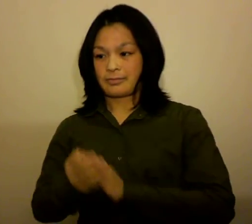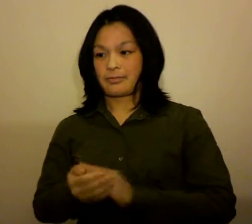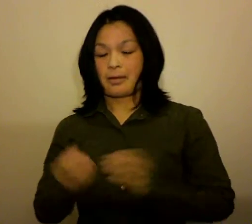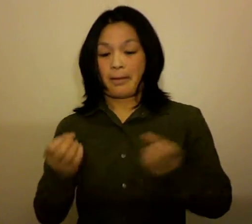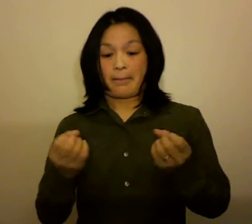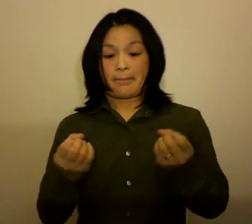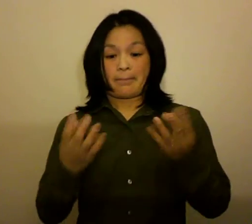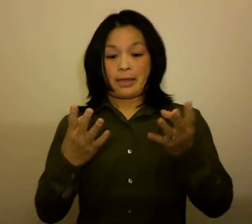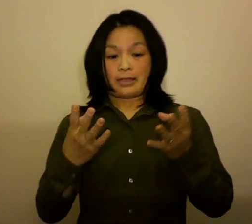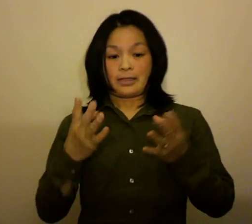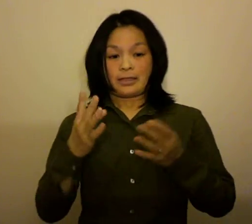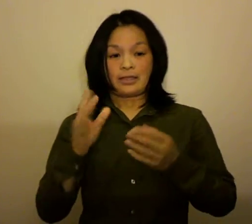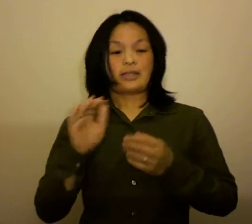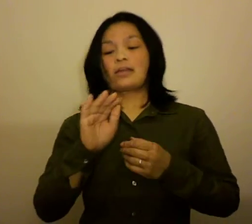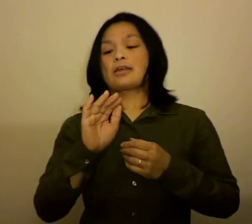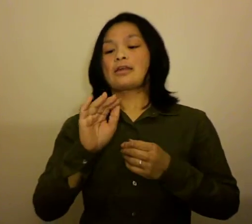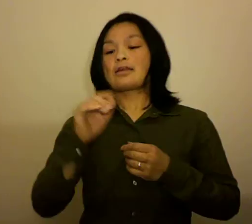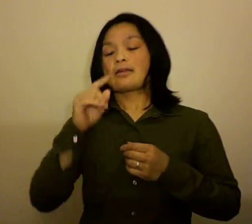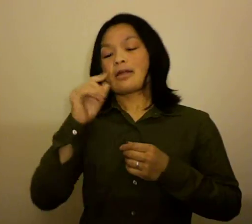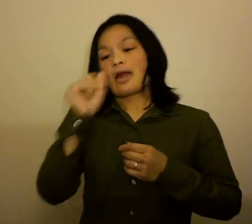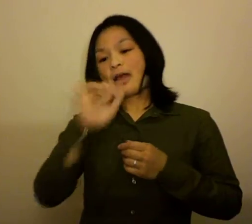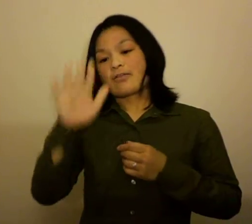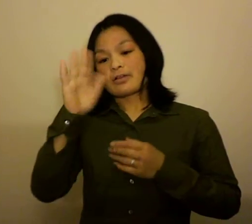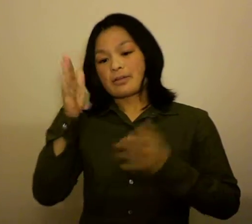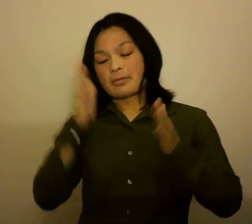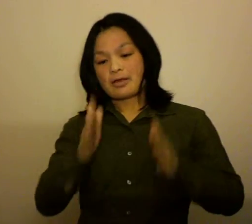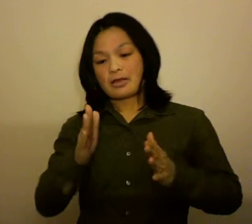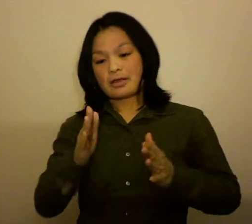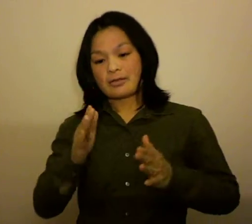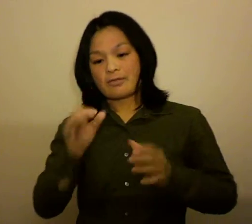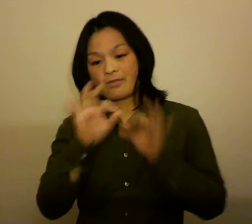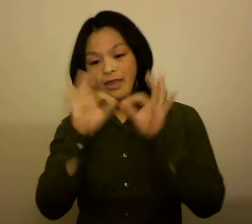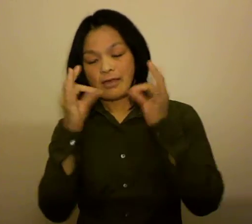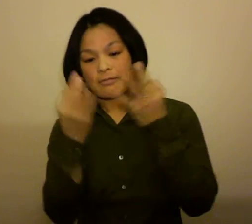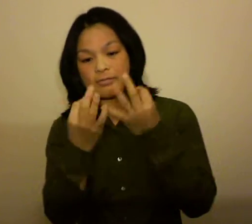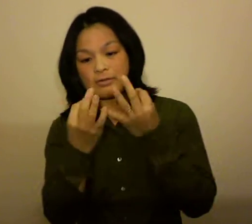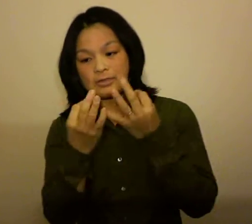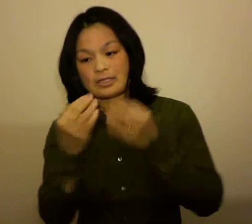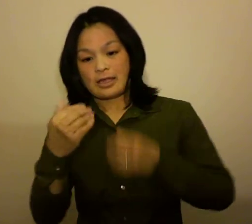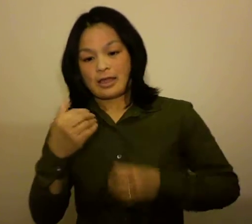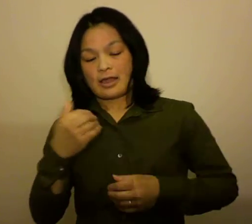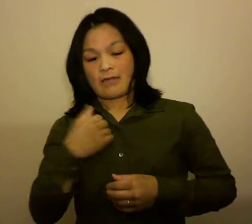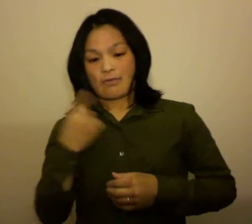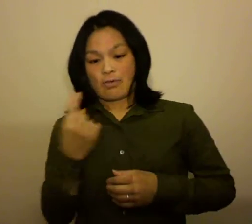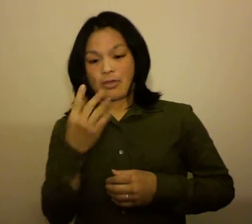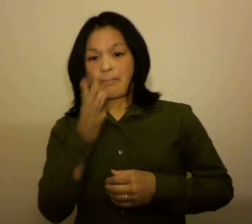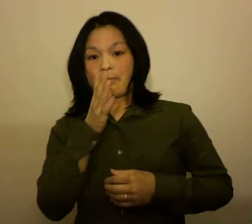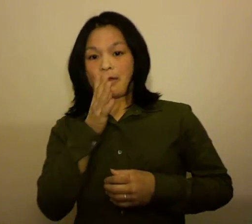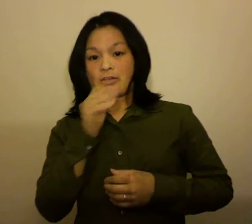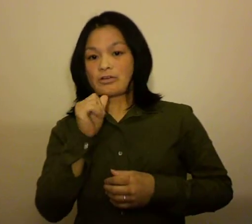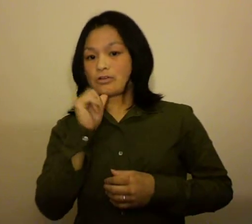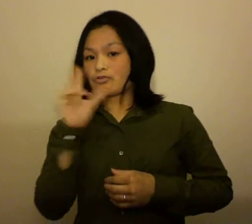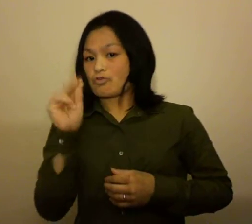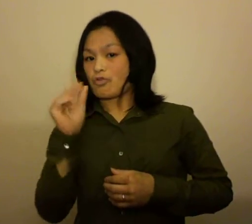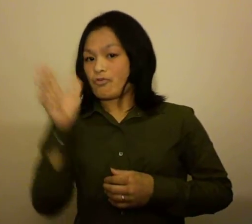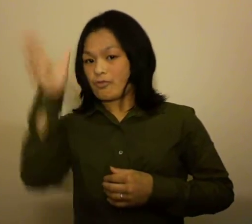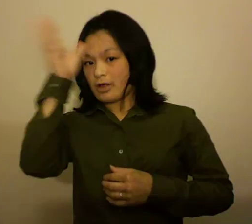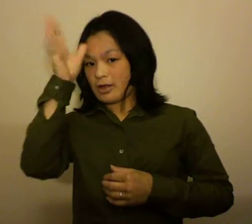are headed by a woman and there's no father around. This is a cultural boundary, and teenagers feel different